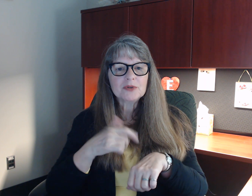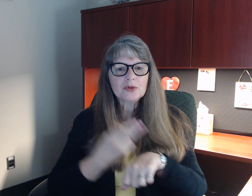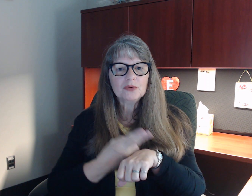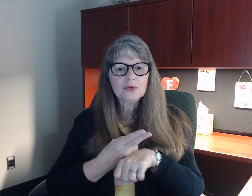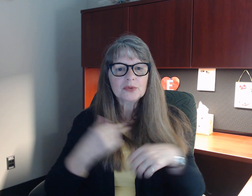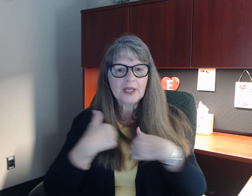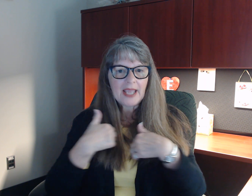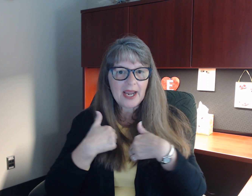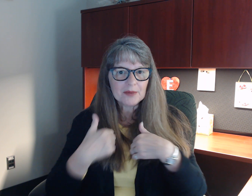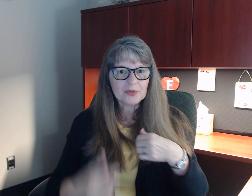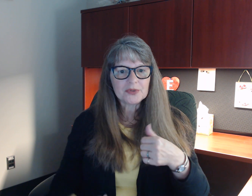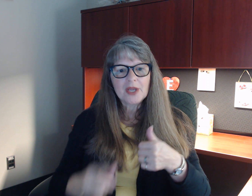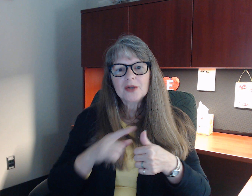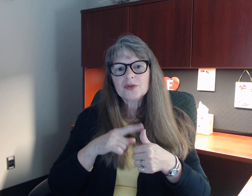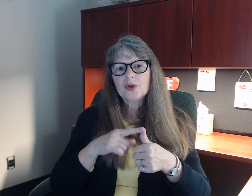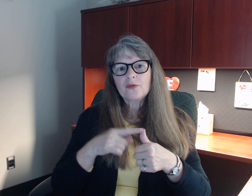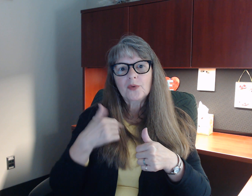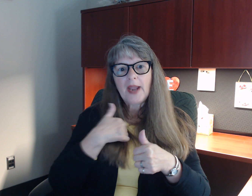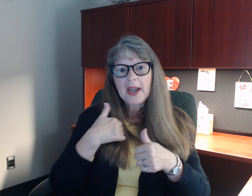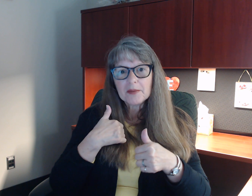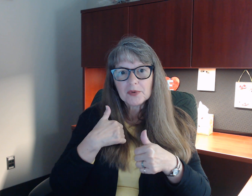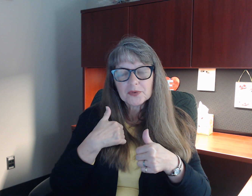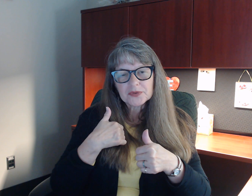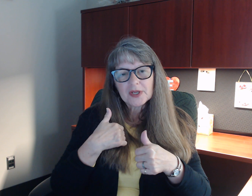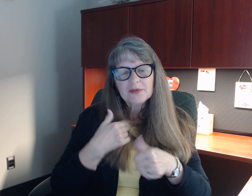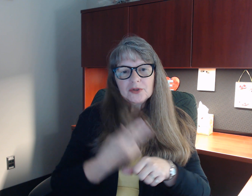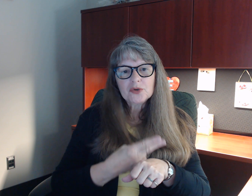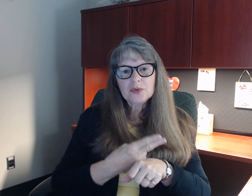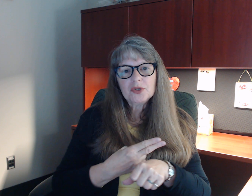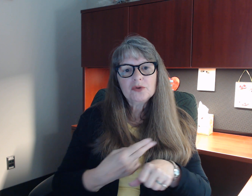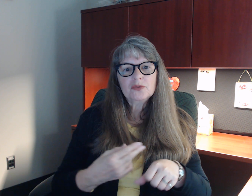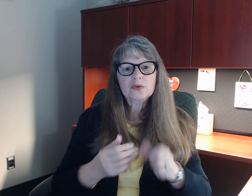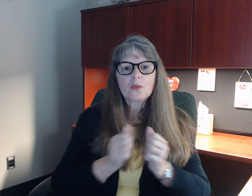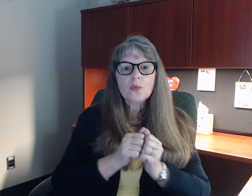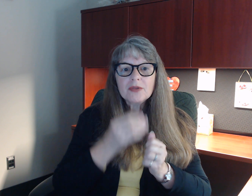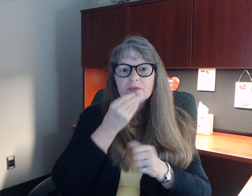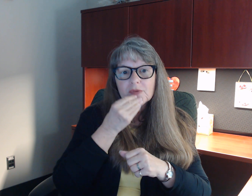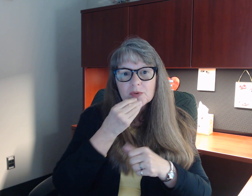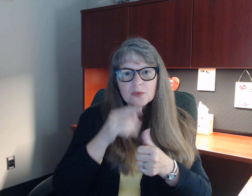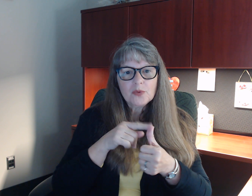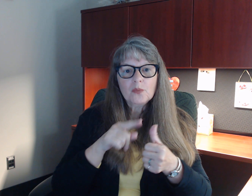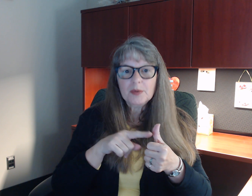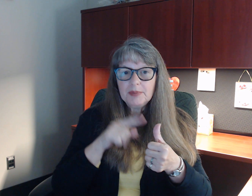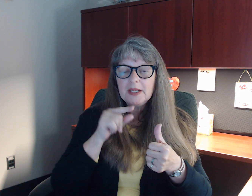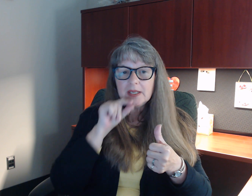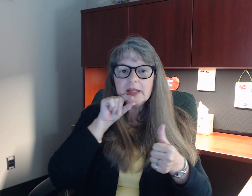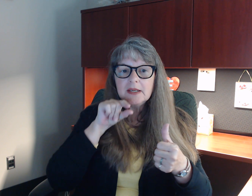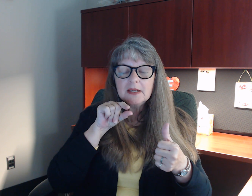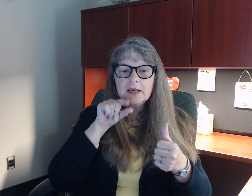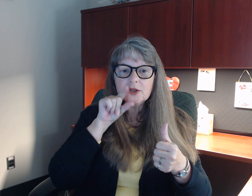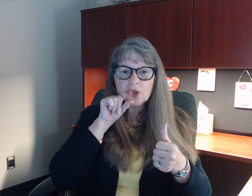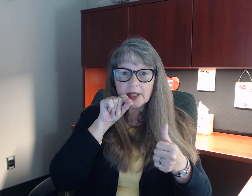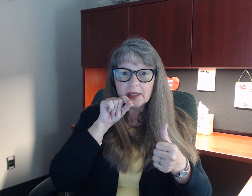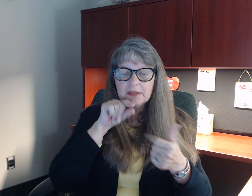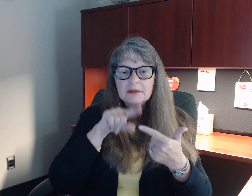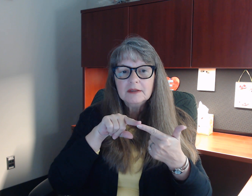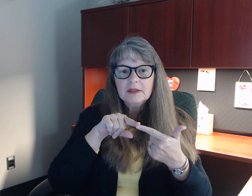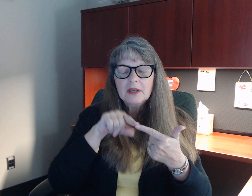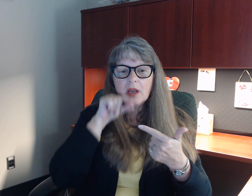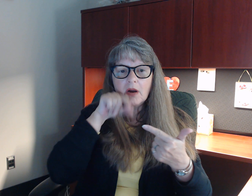you use like animals? So for animals that you would use with food would be chicken